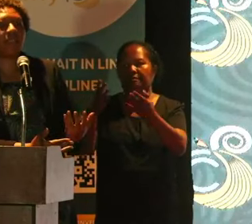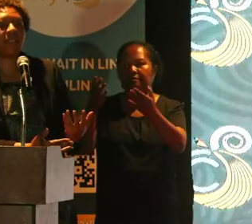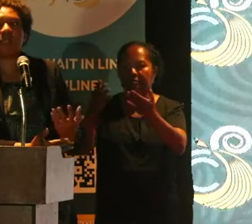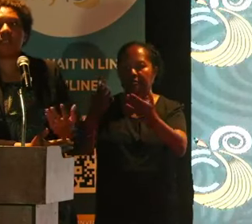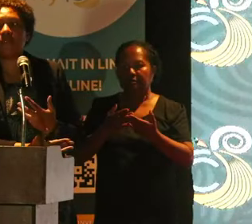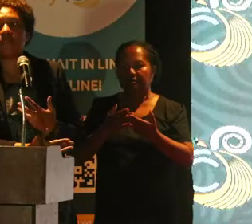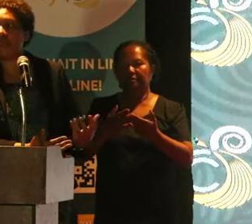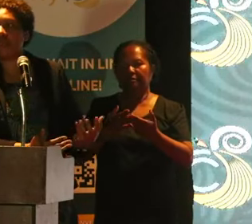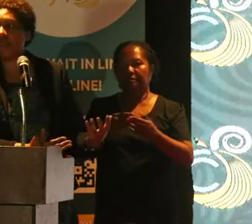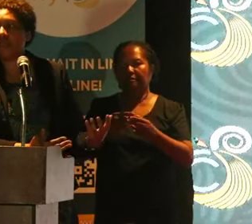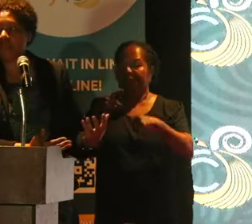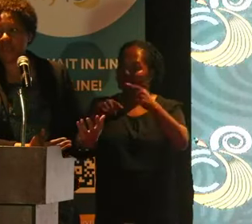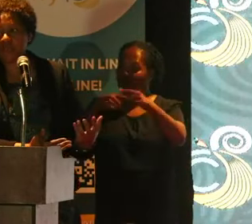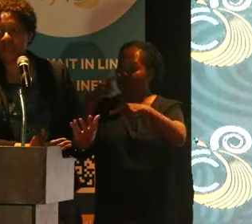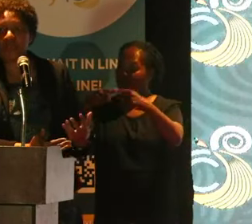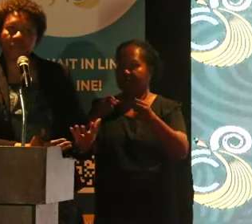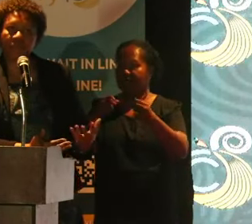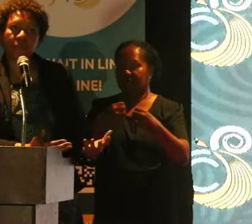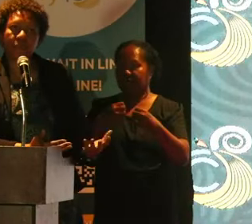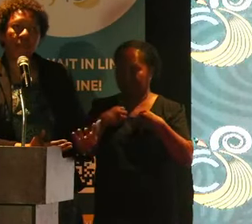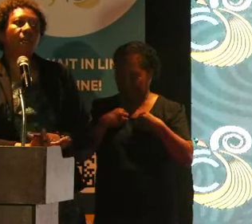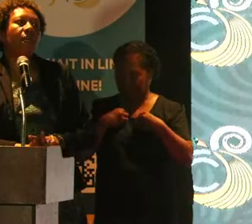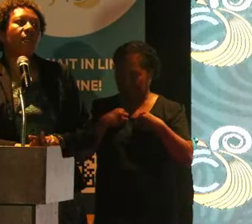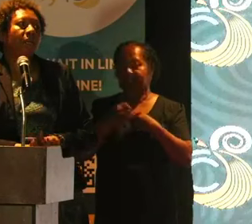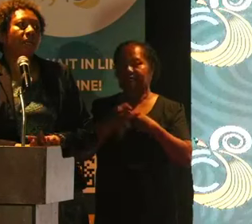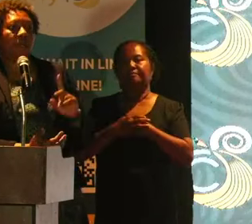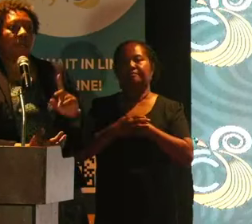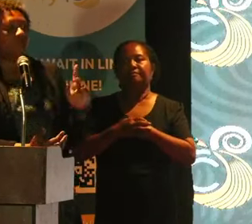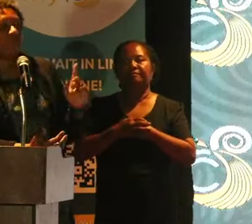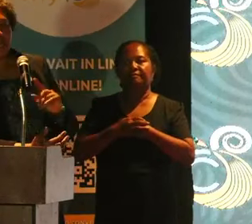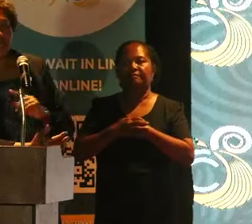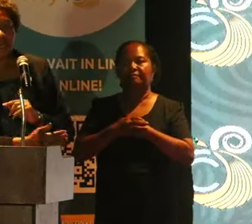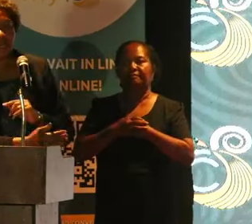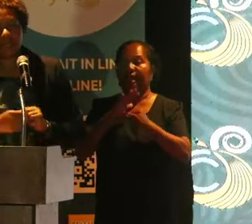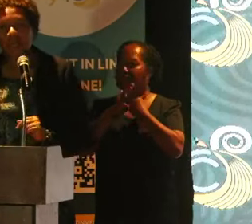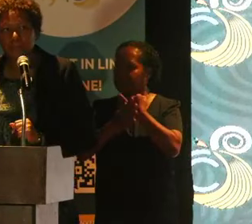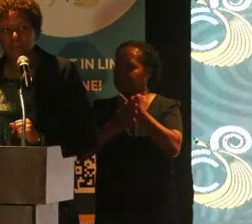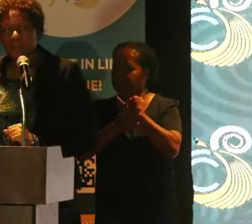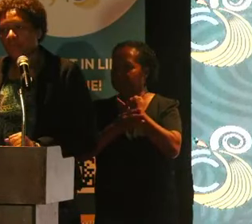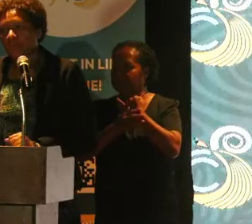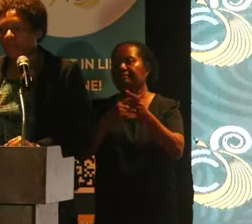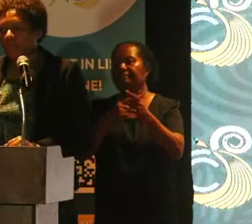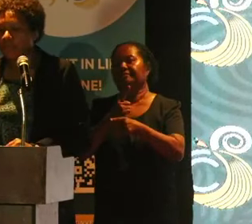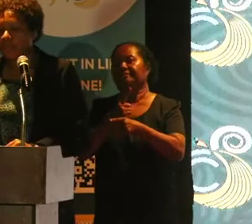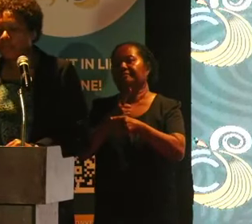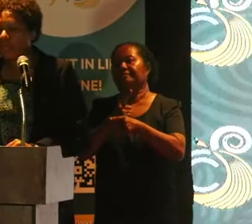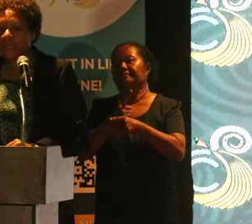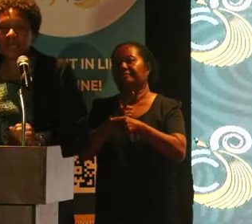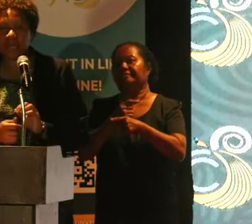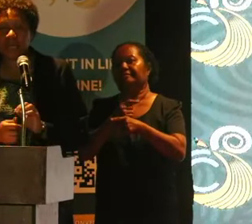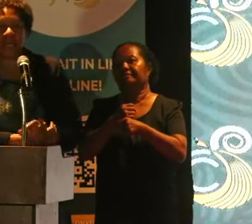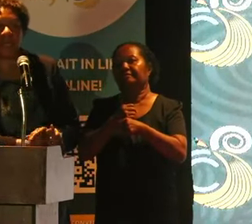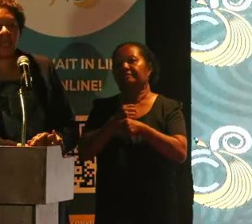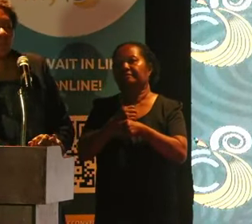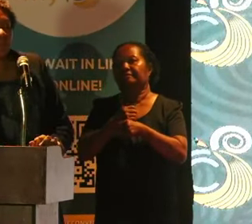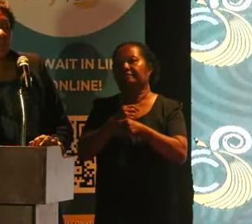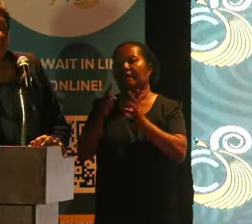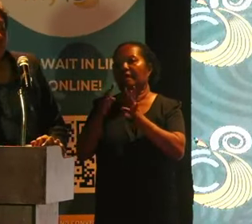contact NCDC, find out how we can assist you. We're here to help. Lastly, and it's something that the